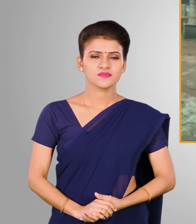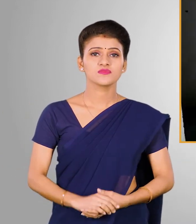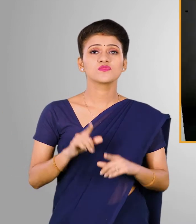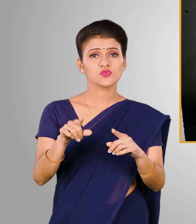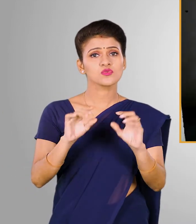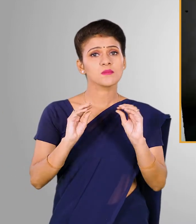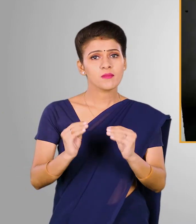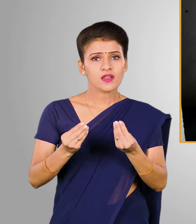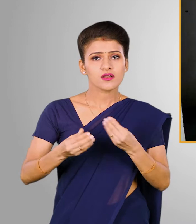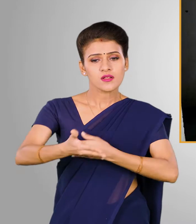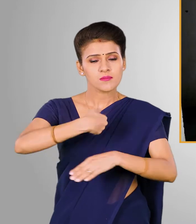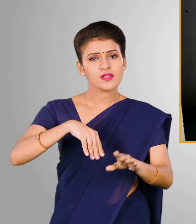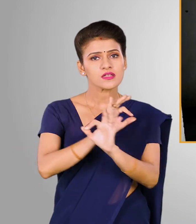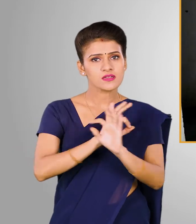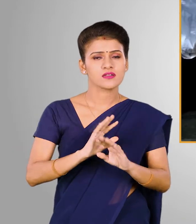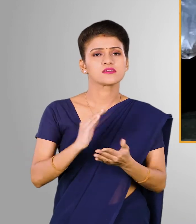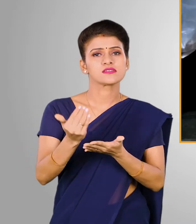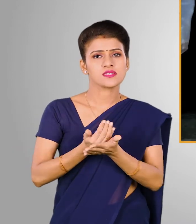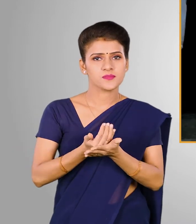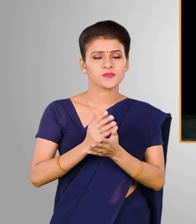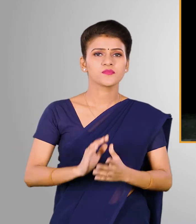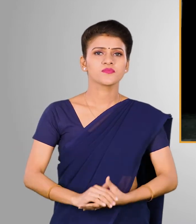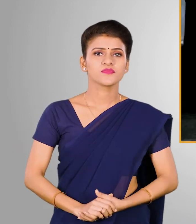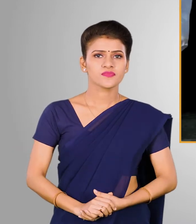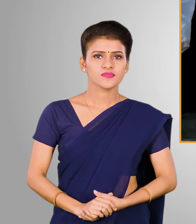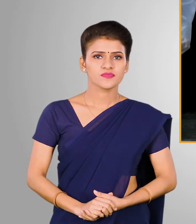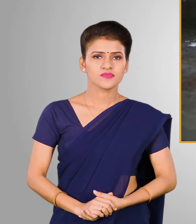You should stay prepared to deal with its after effects.